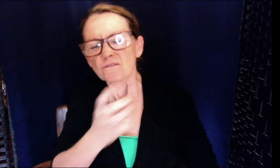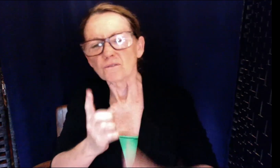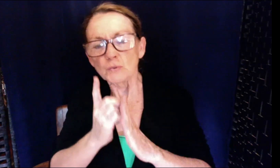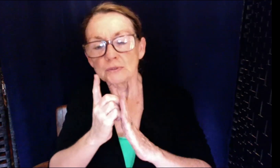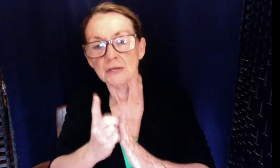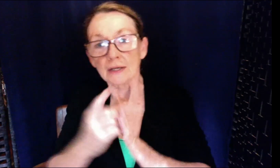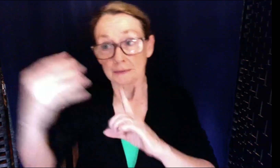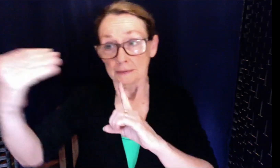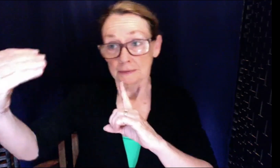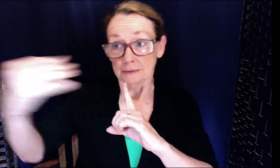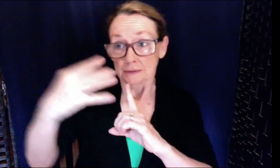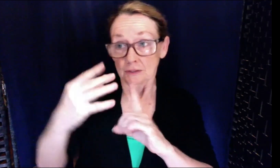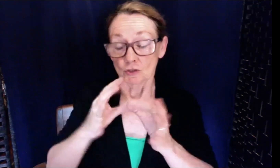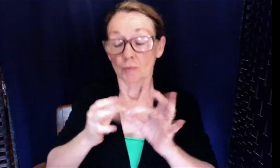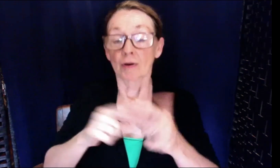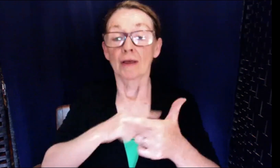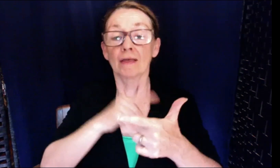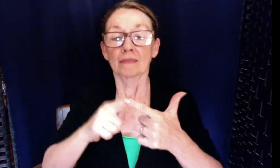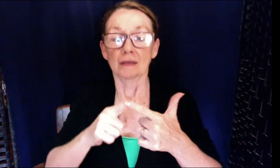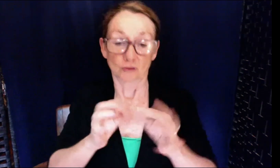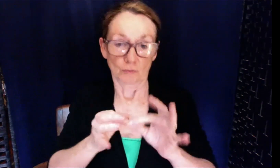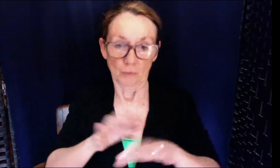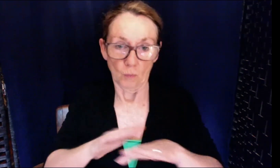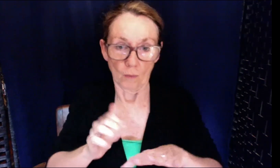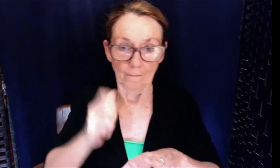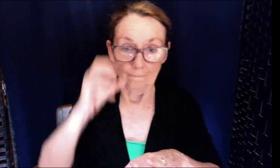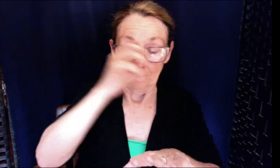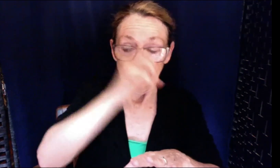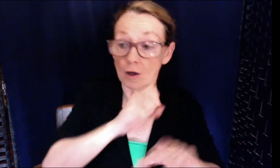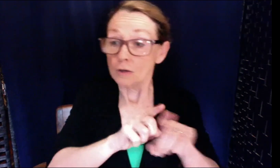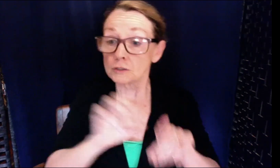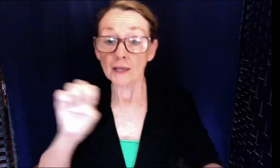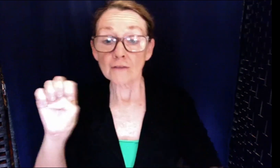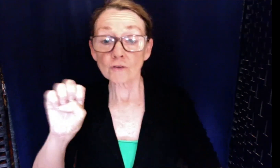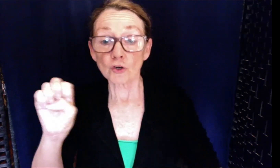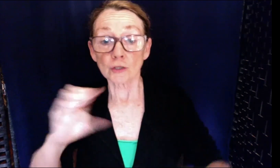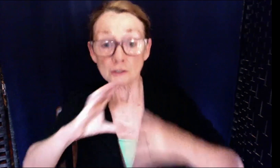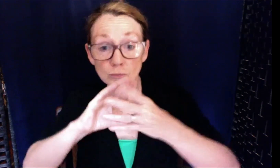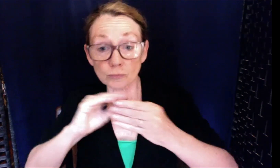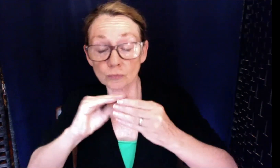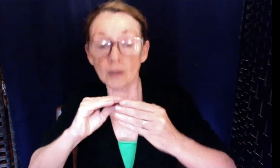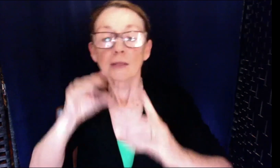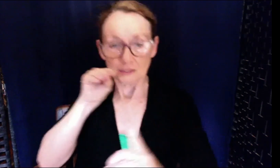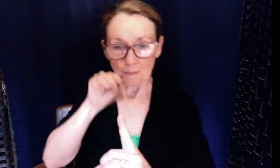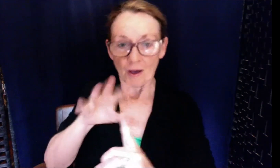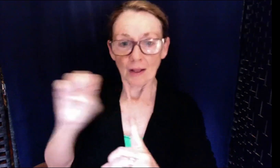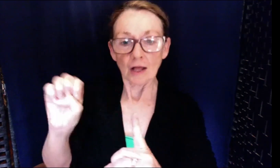the interpreter. Okay. Also, if Ernest is going to be saying something, spotlight on him, just give a pause.